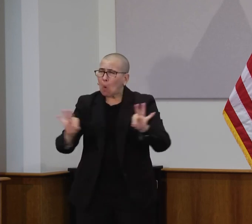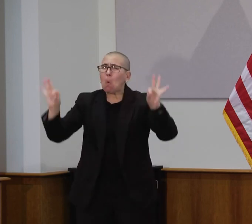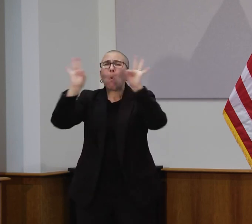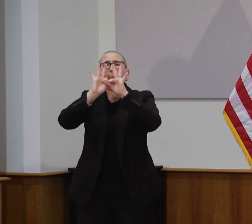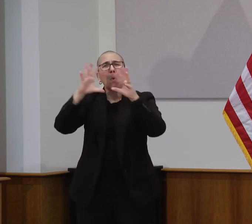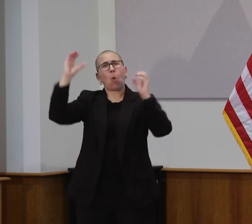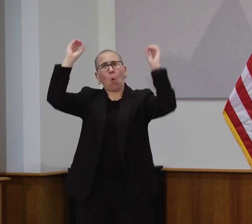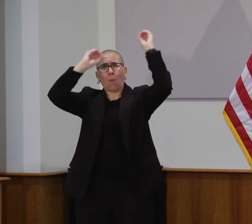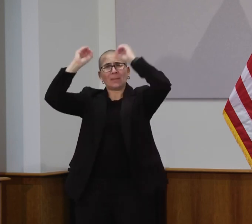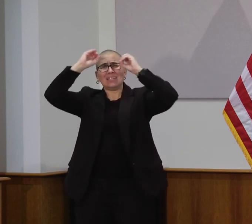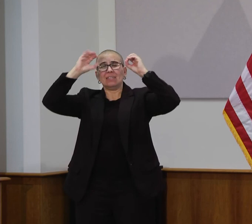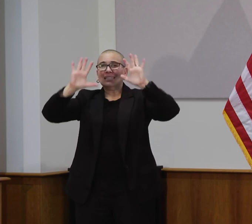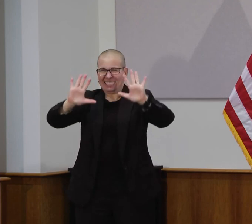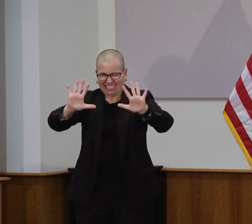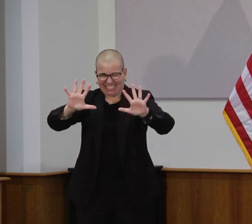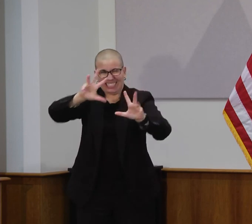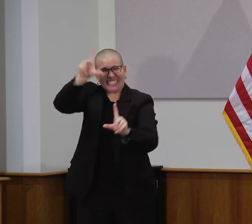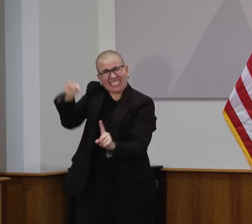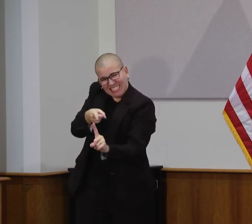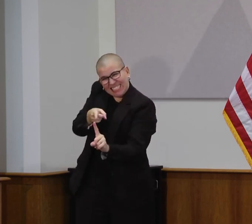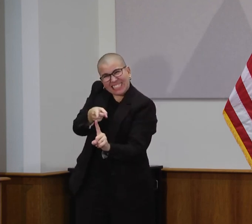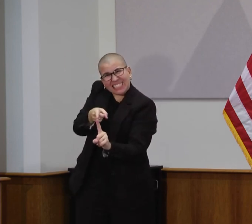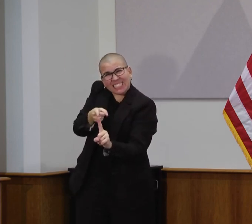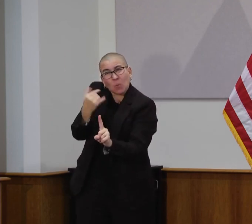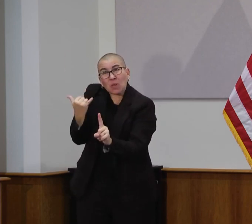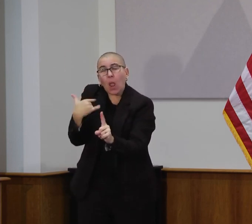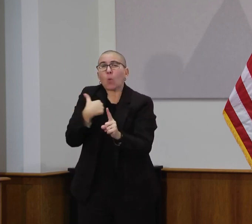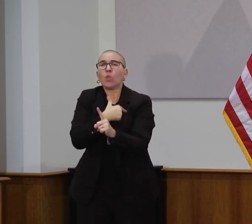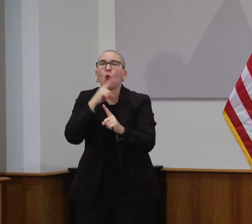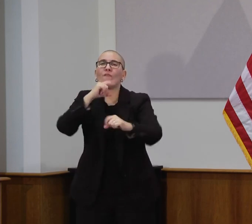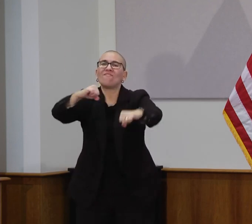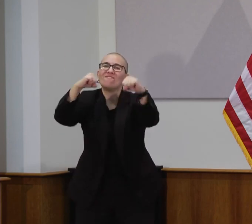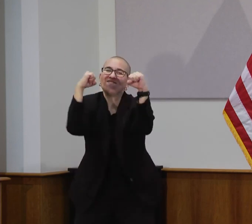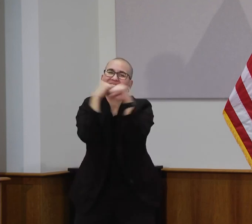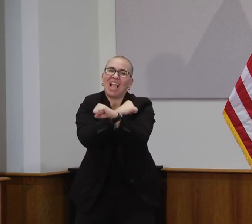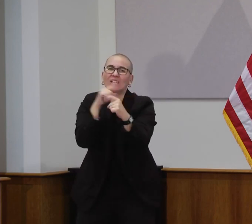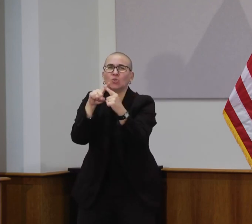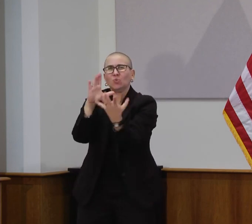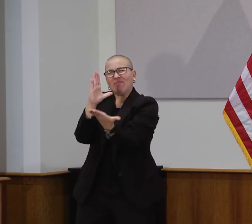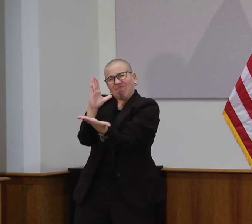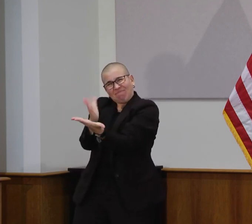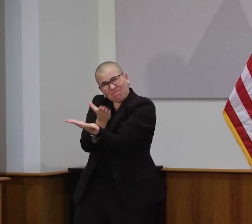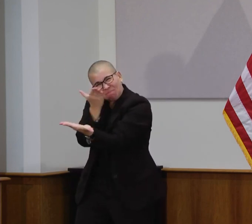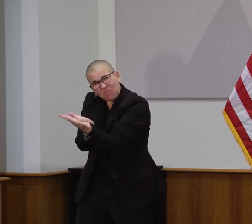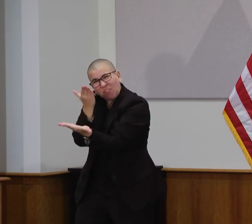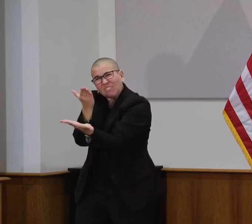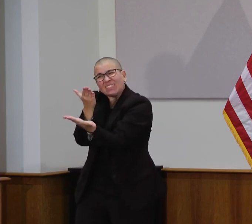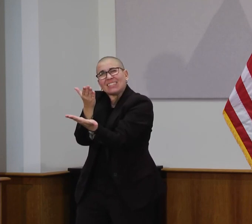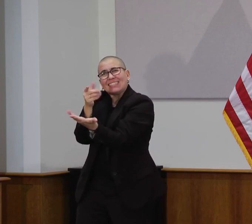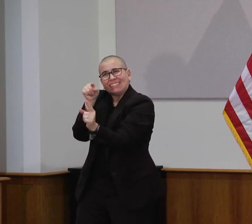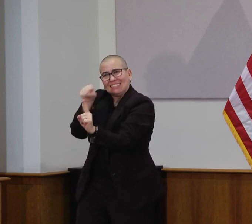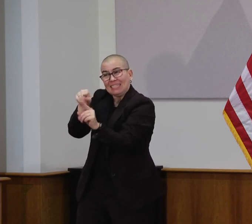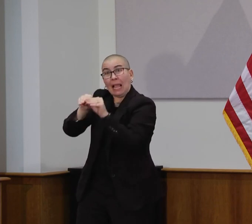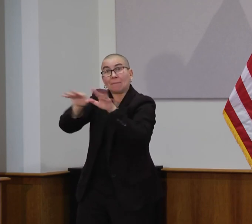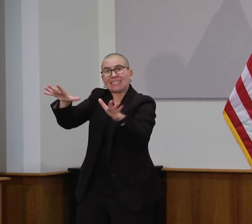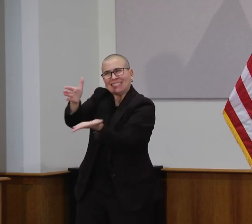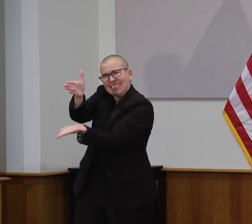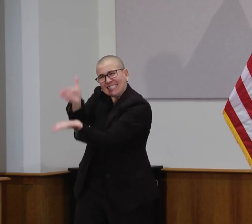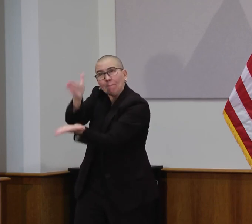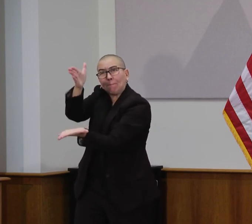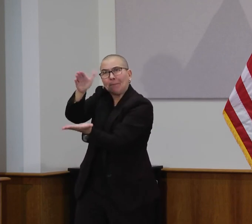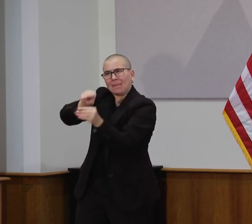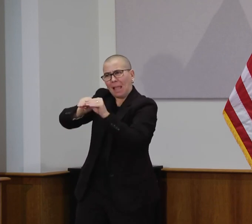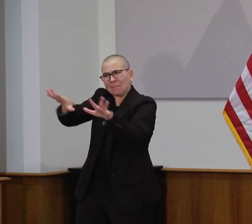the idea right now that we're fighting against proven mitigation efforts in public health against one another and